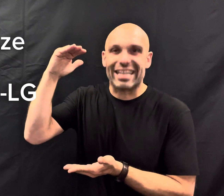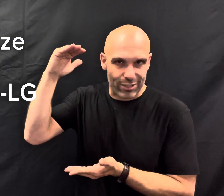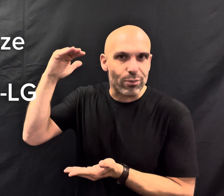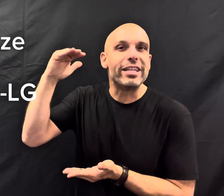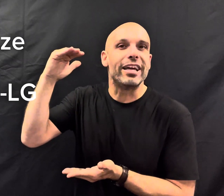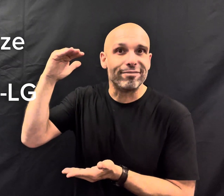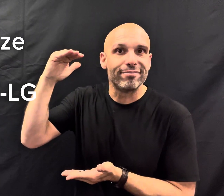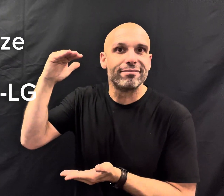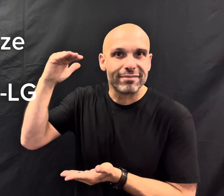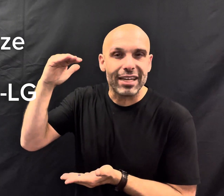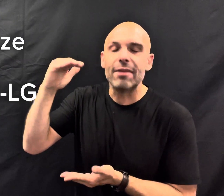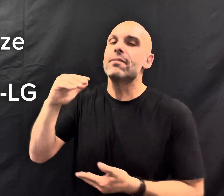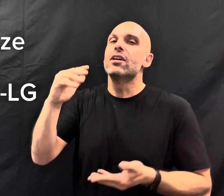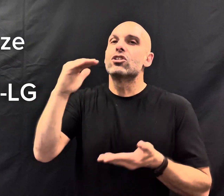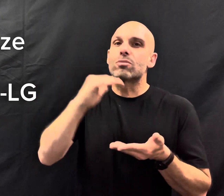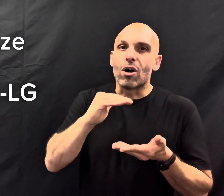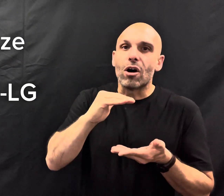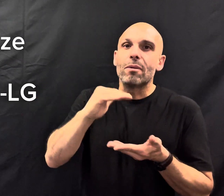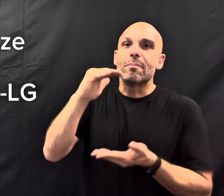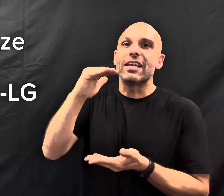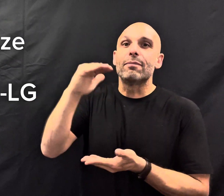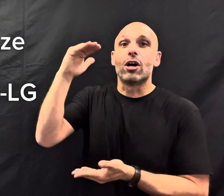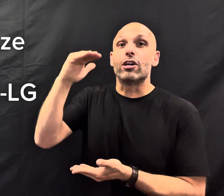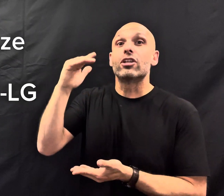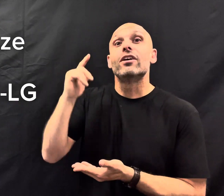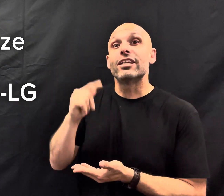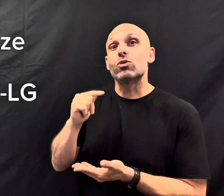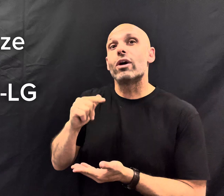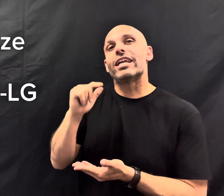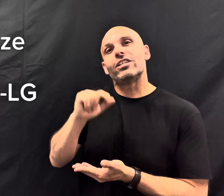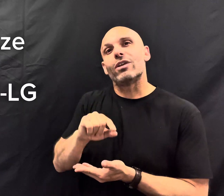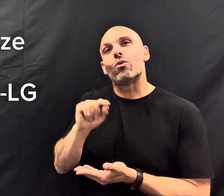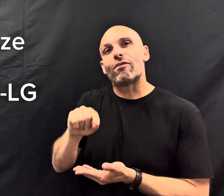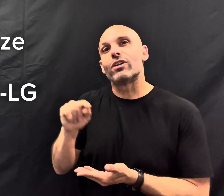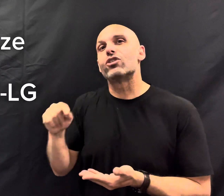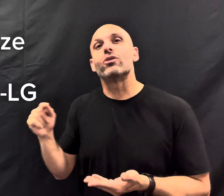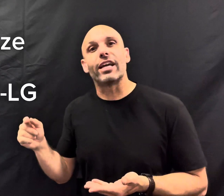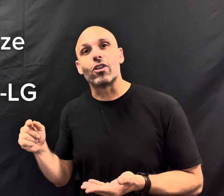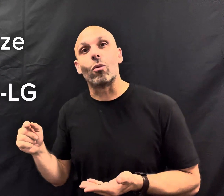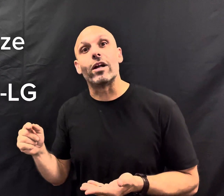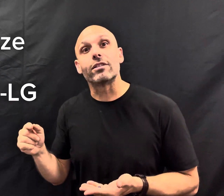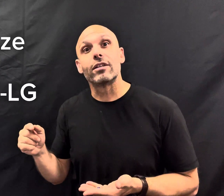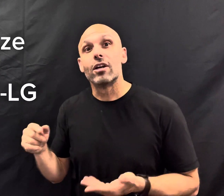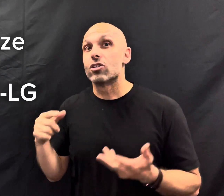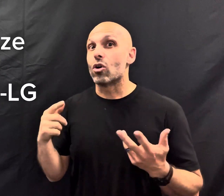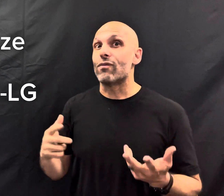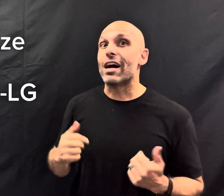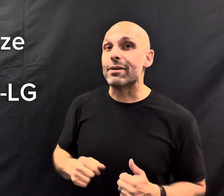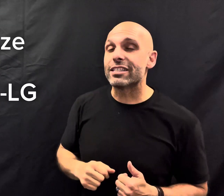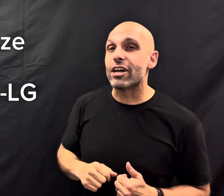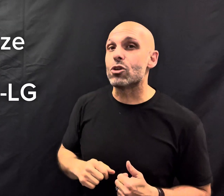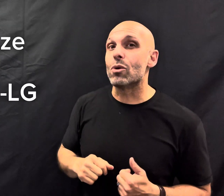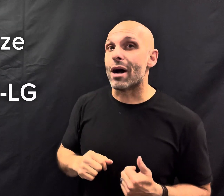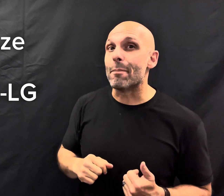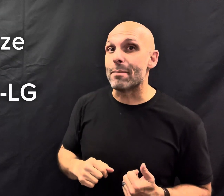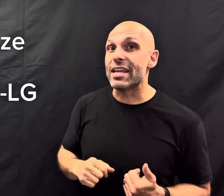we did. Okay? Small, medium, large. This one is in reference to the other ones. So if I'm going to tell you a